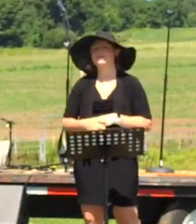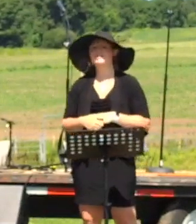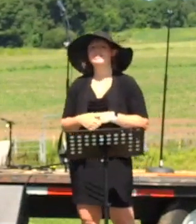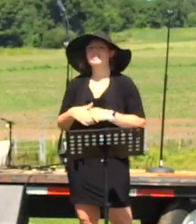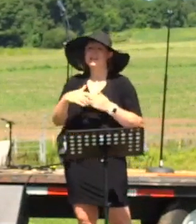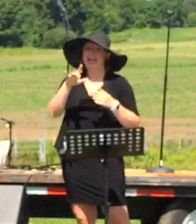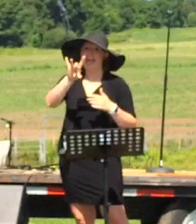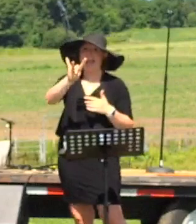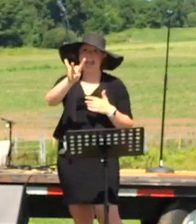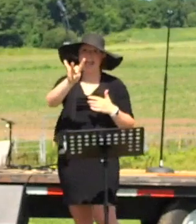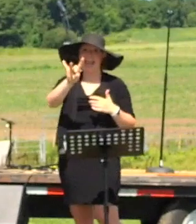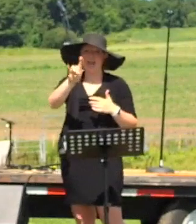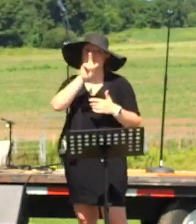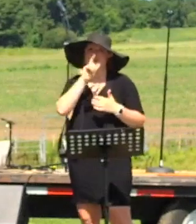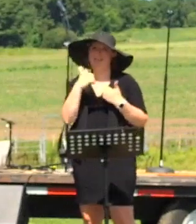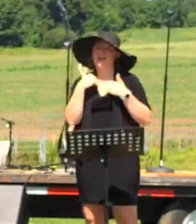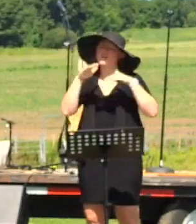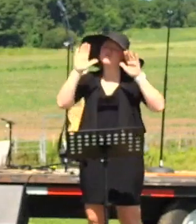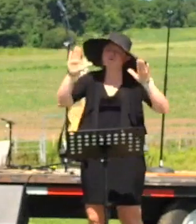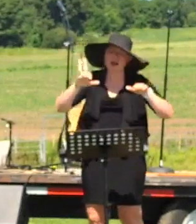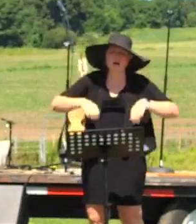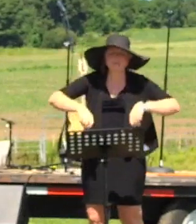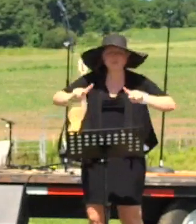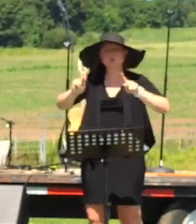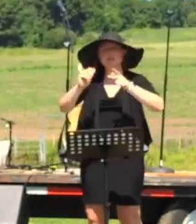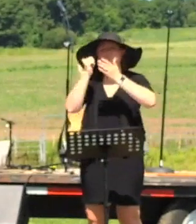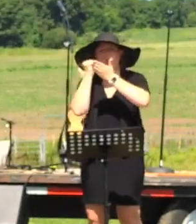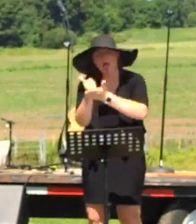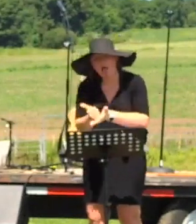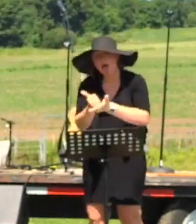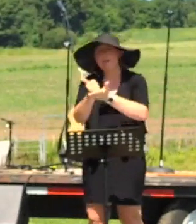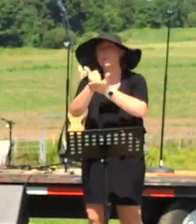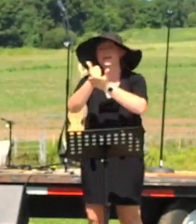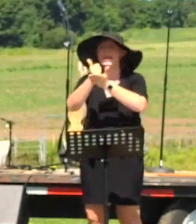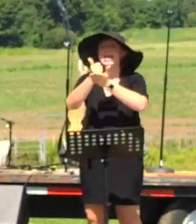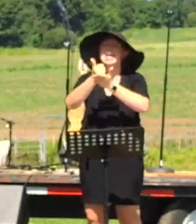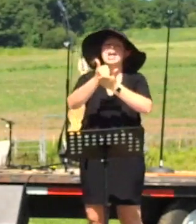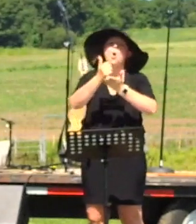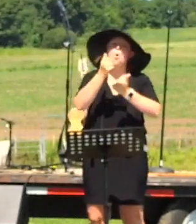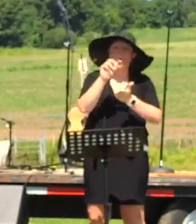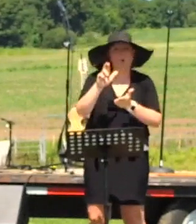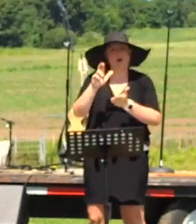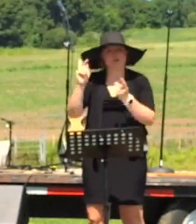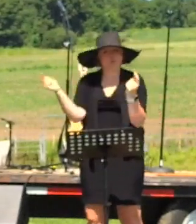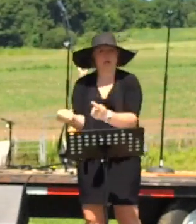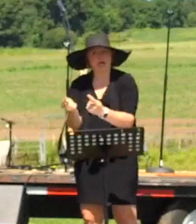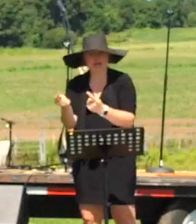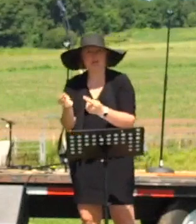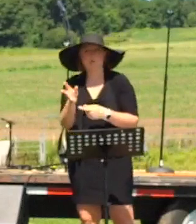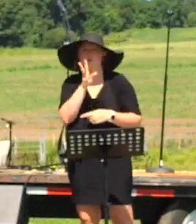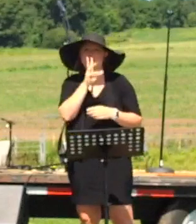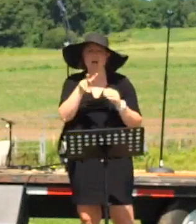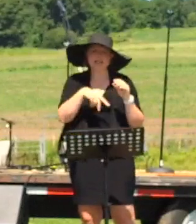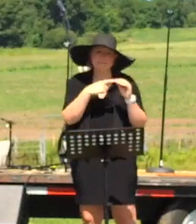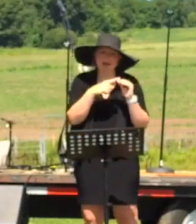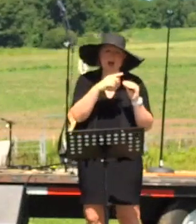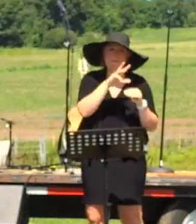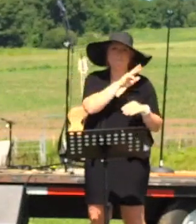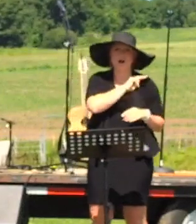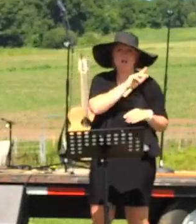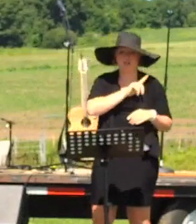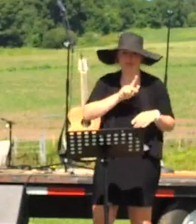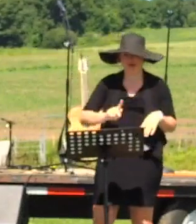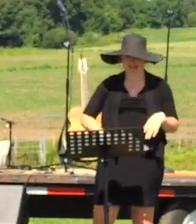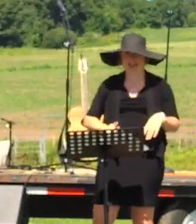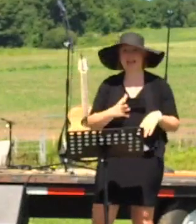greatest opportunity to use their superpower for good or for evil. We talked a little bit about Winston Churchill. We talked about example of how